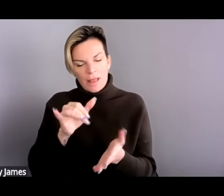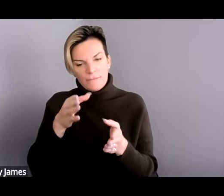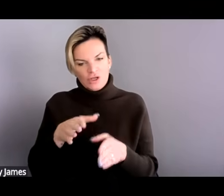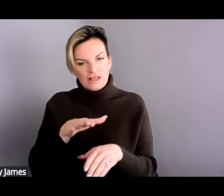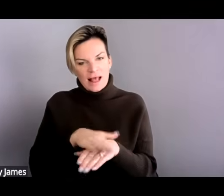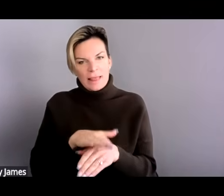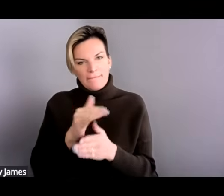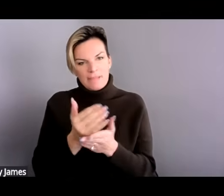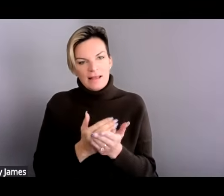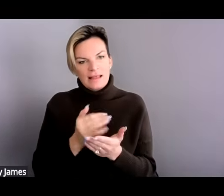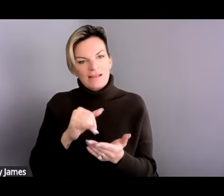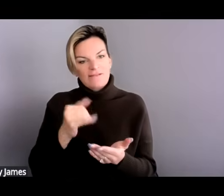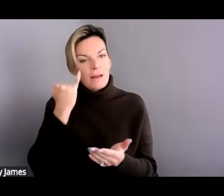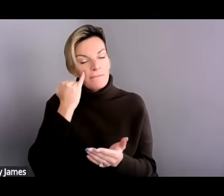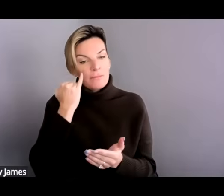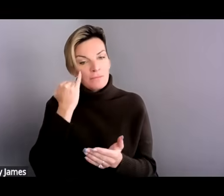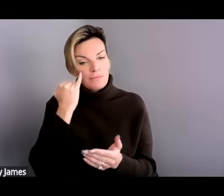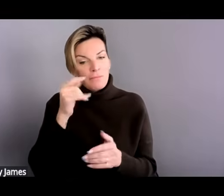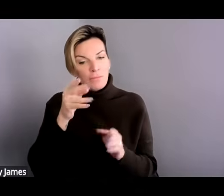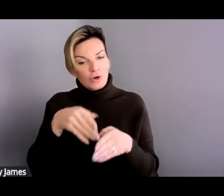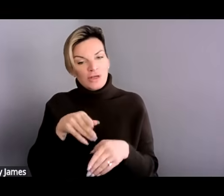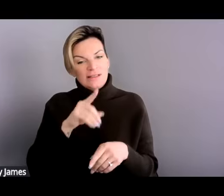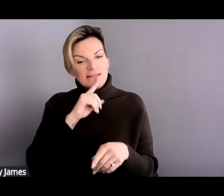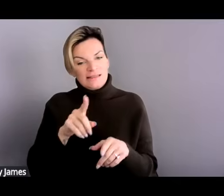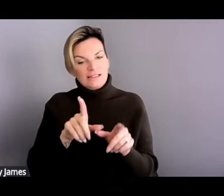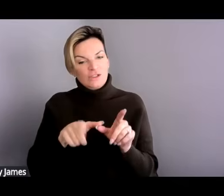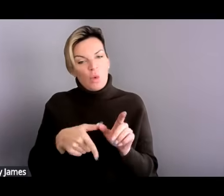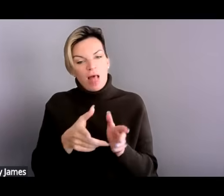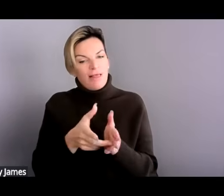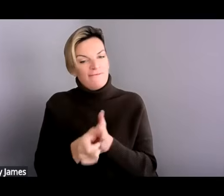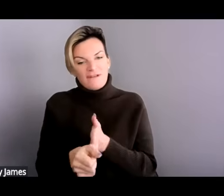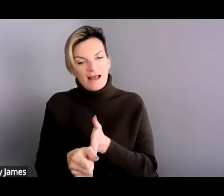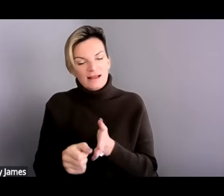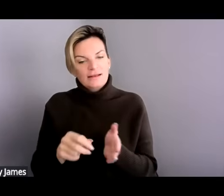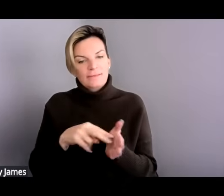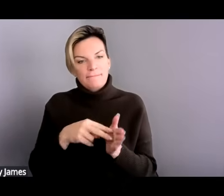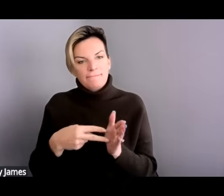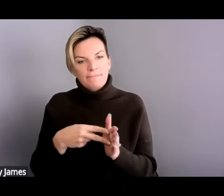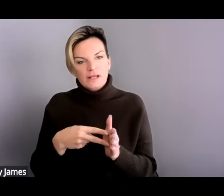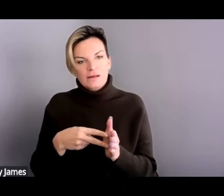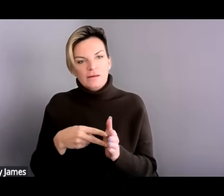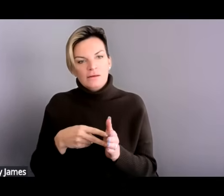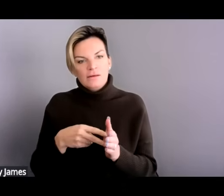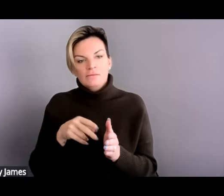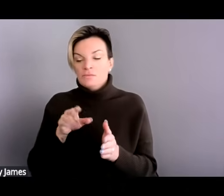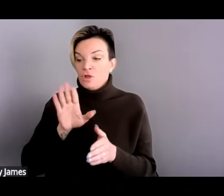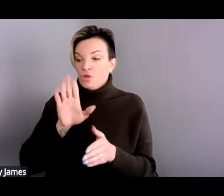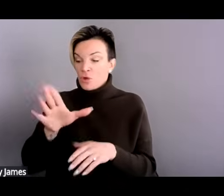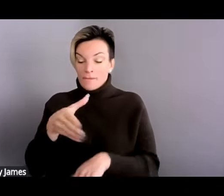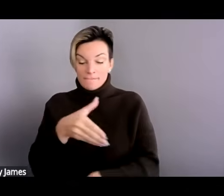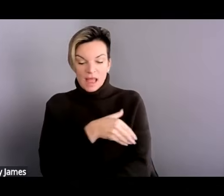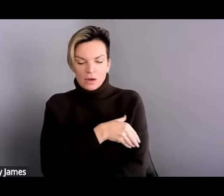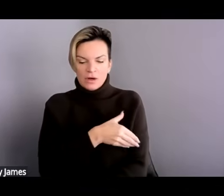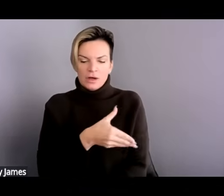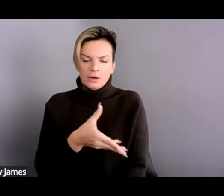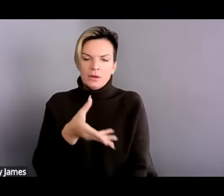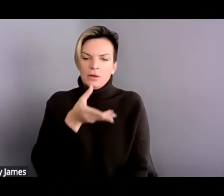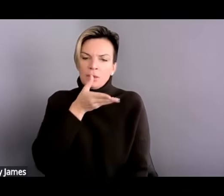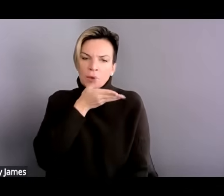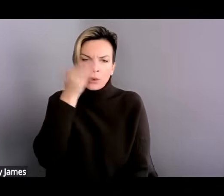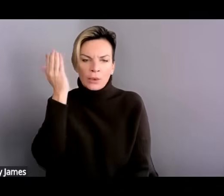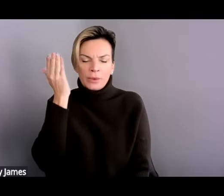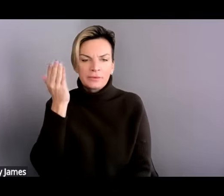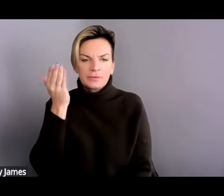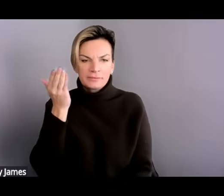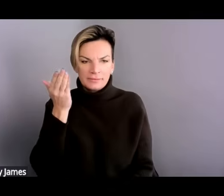has been disqualified, now you have taken that person's voice away. But I feel it's